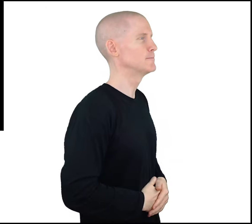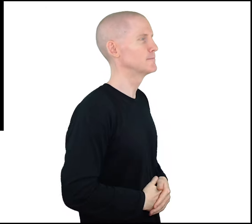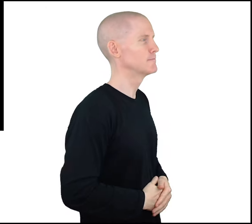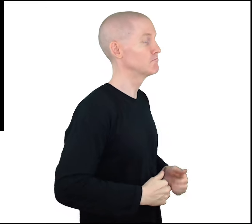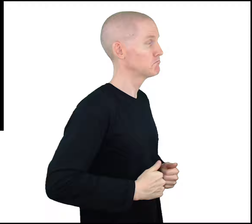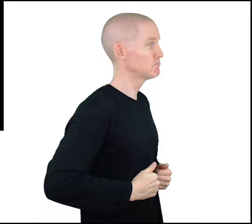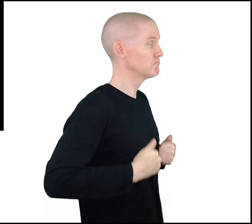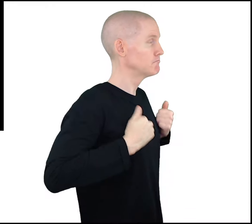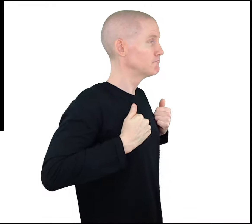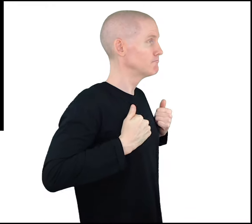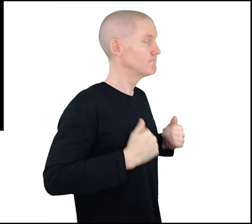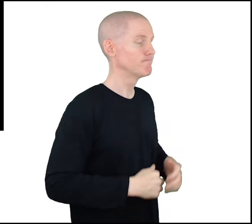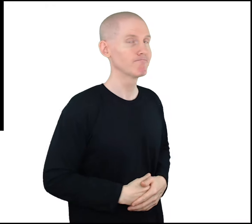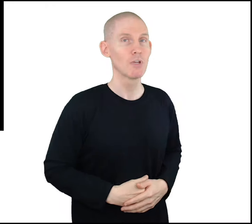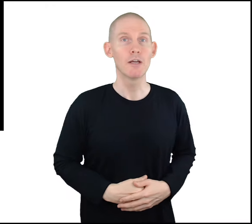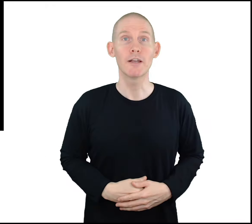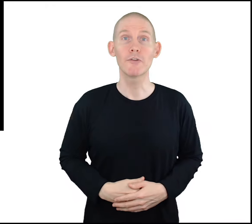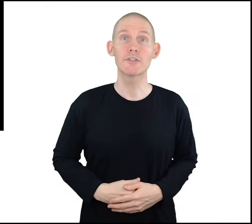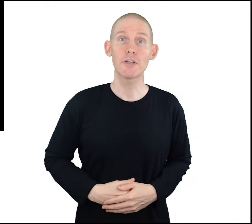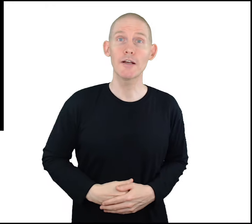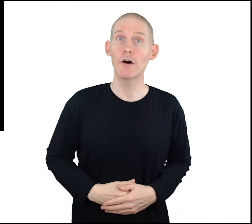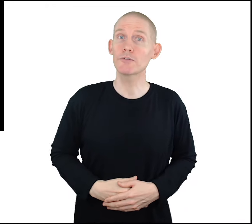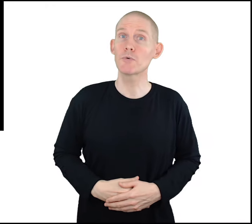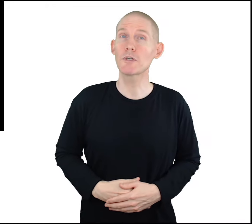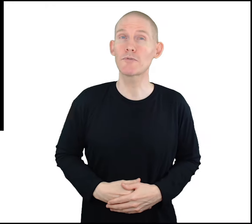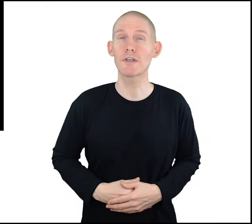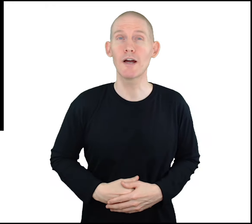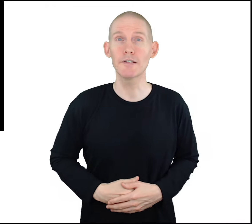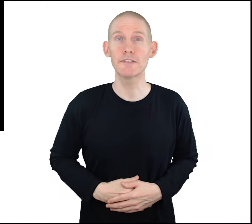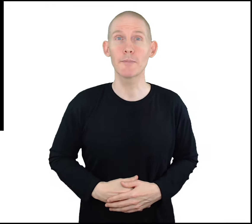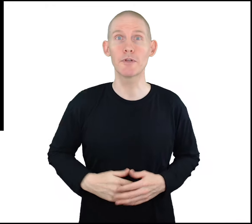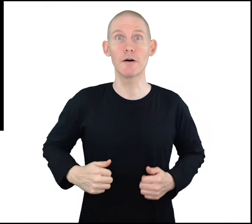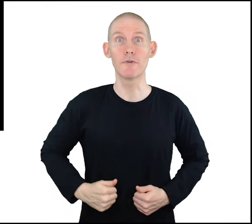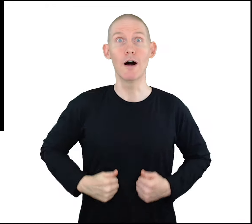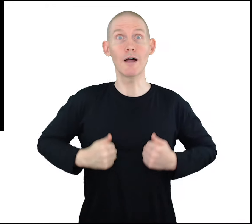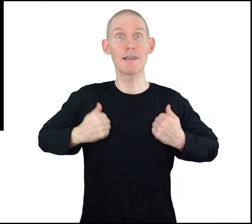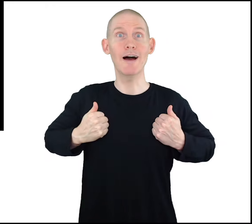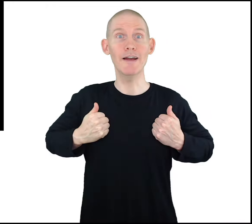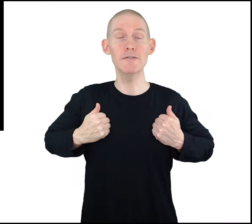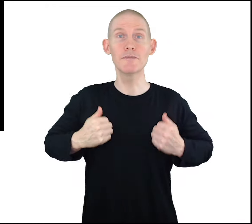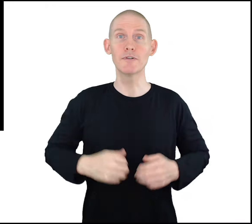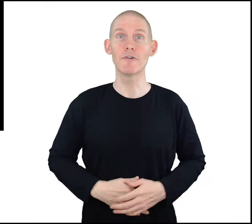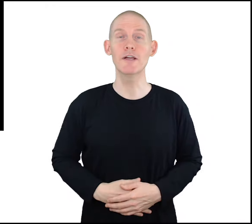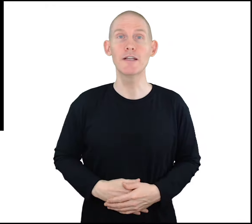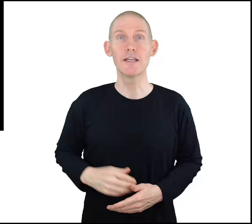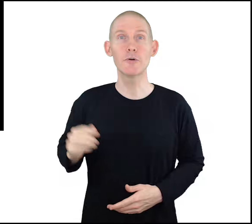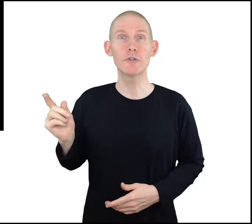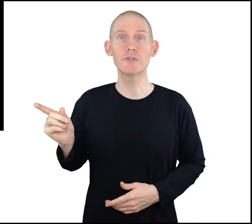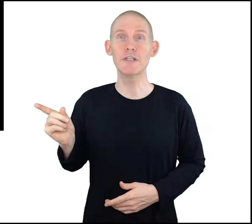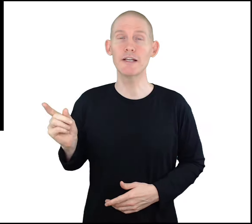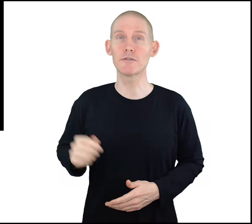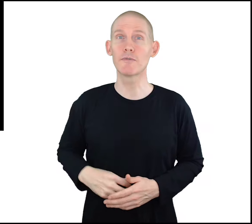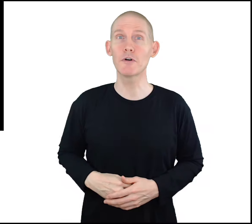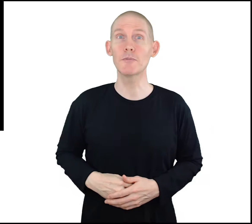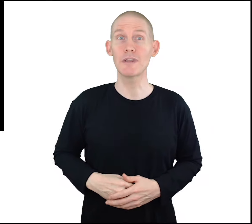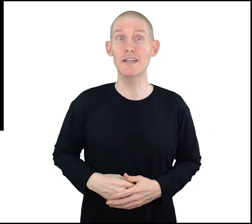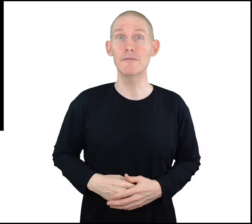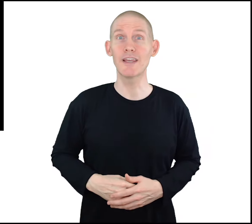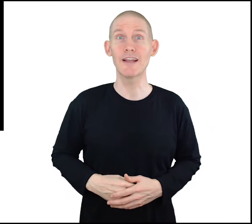Now this sign also works for the concept of alive, right? Here we're using it as a verb, live Canada.